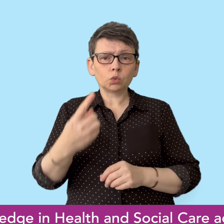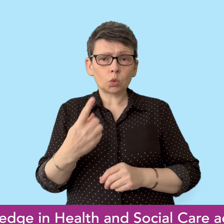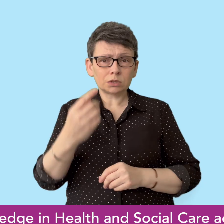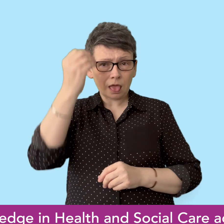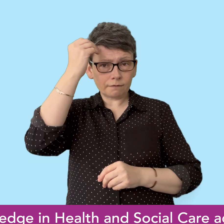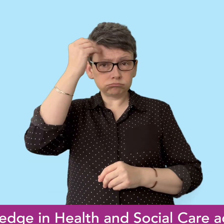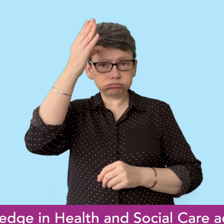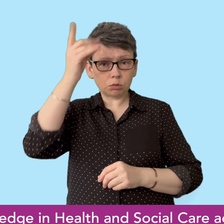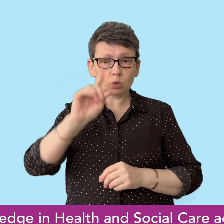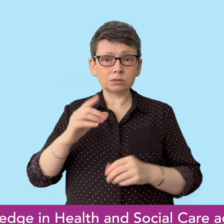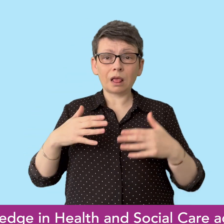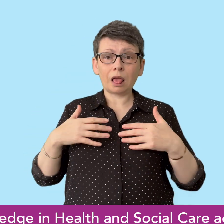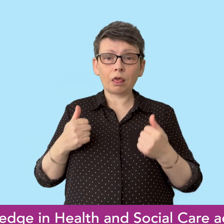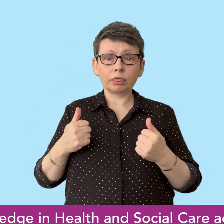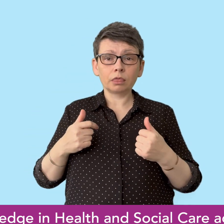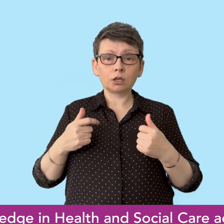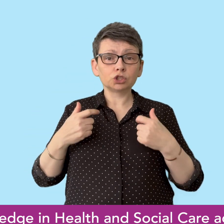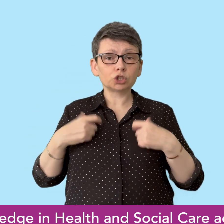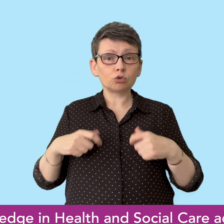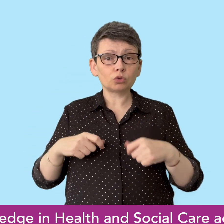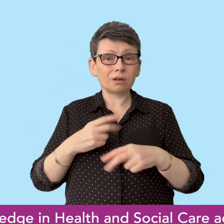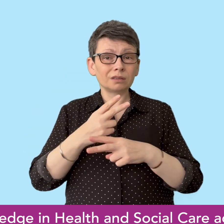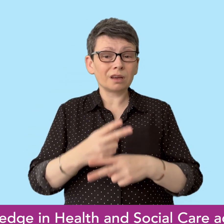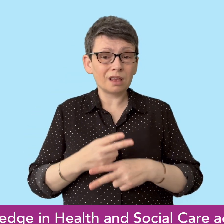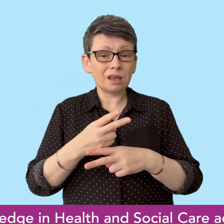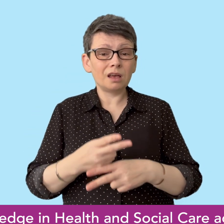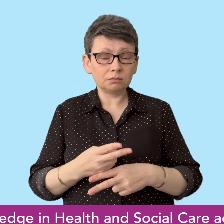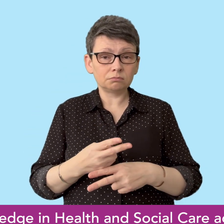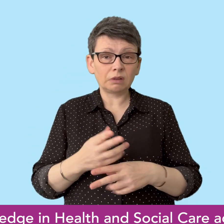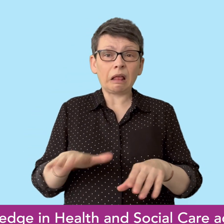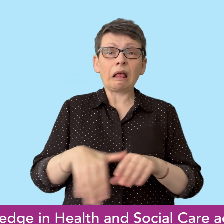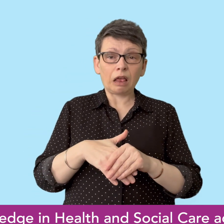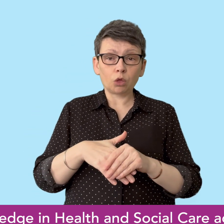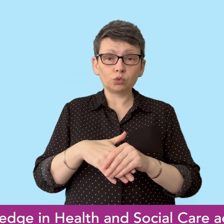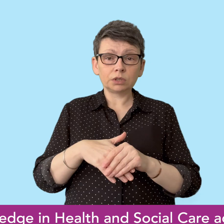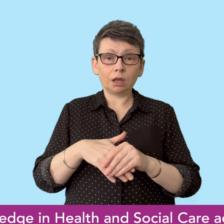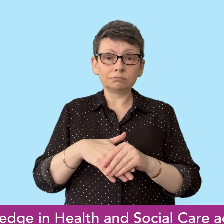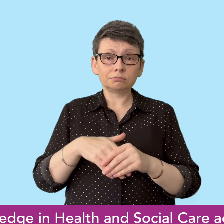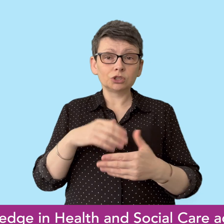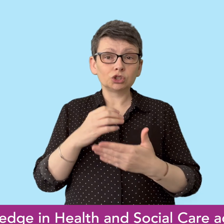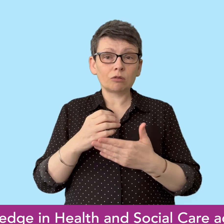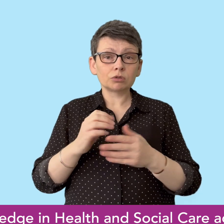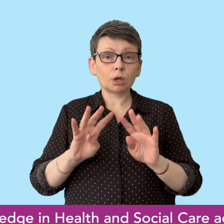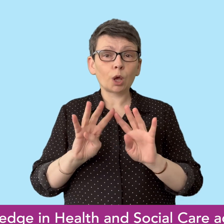Knowledge in health and social care agenda and Charity Commission regulations for UK charity